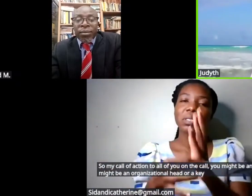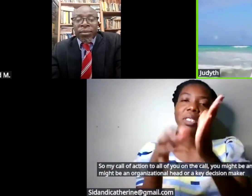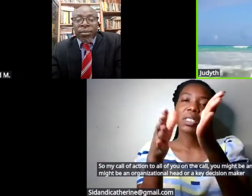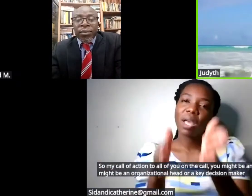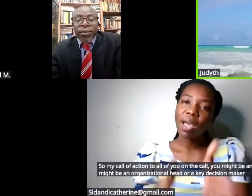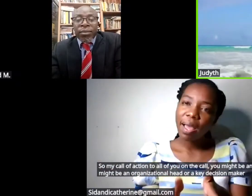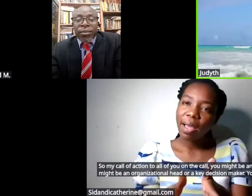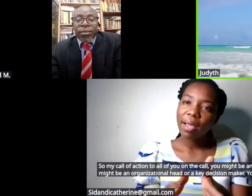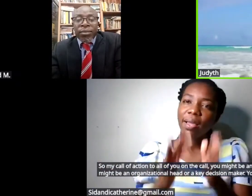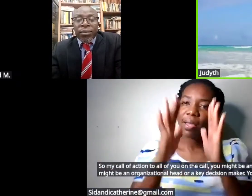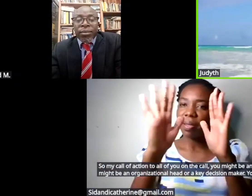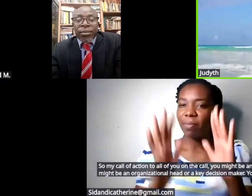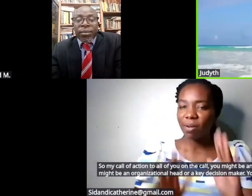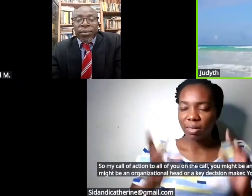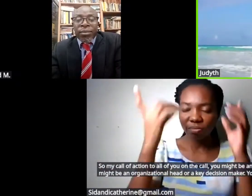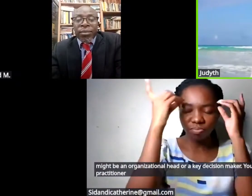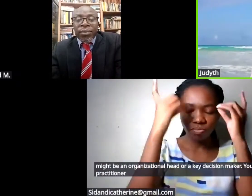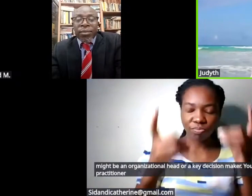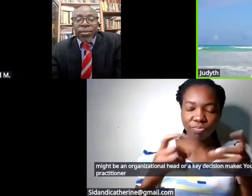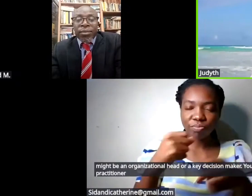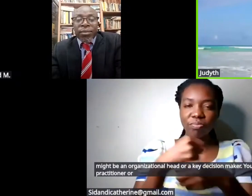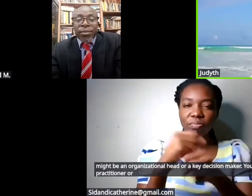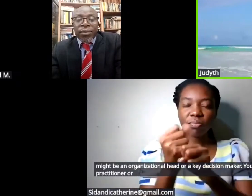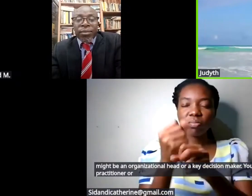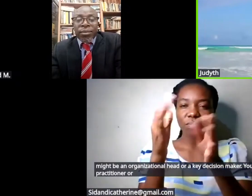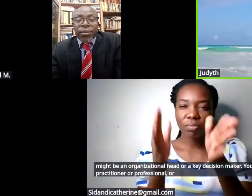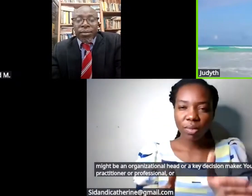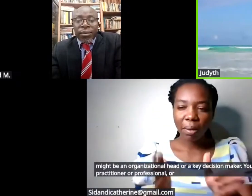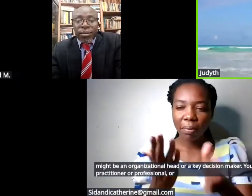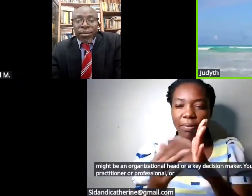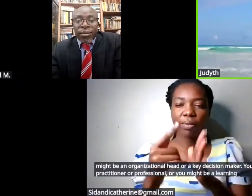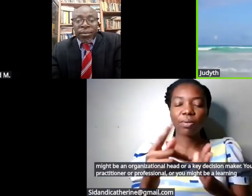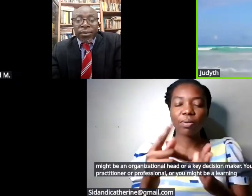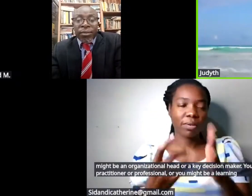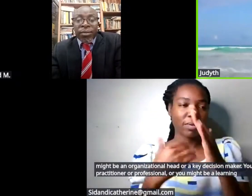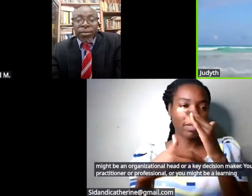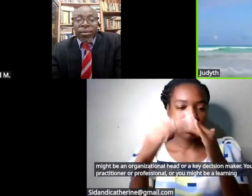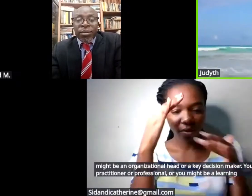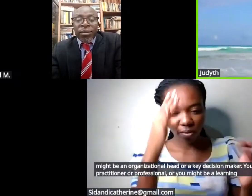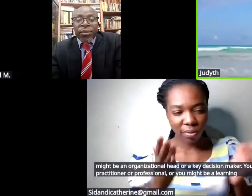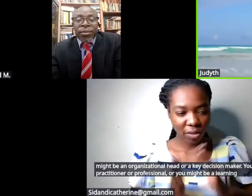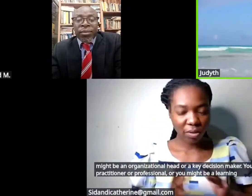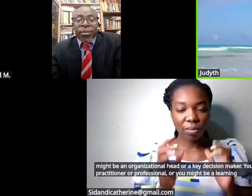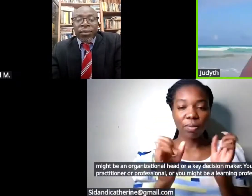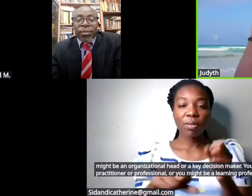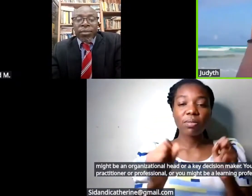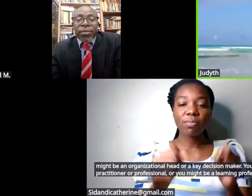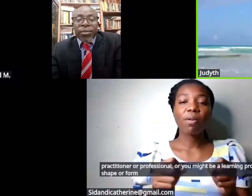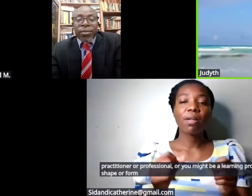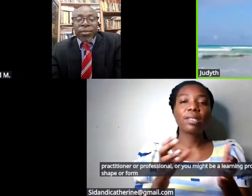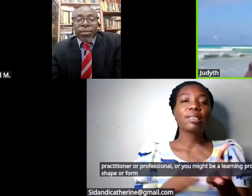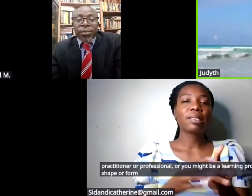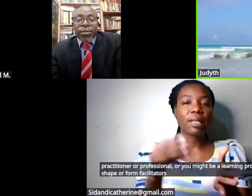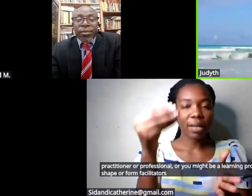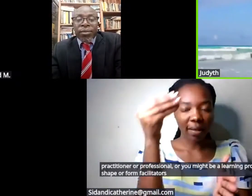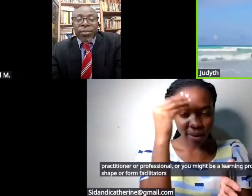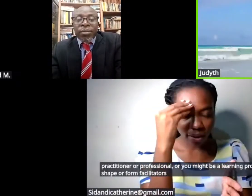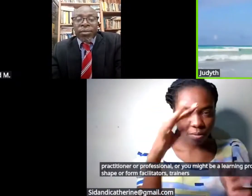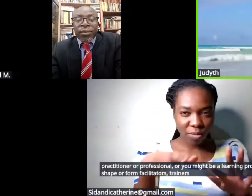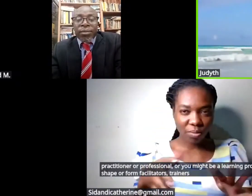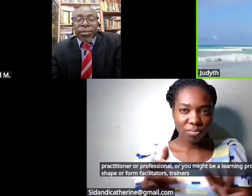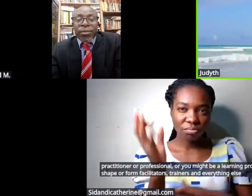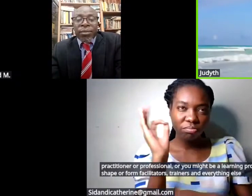be an HR practitioner or professional, or you might be a learning profession in one shape or form, facilitators, trainers, and everything